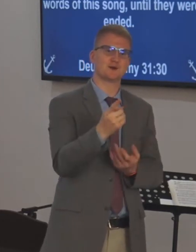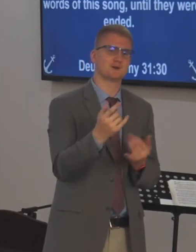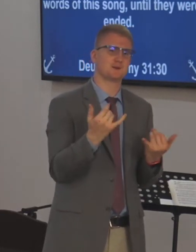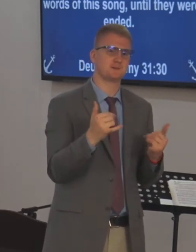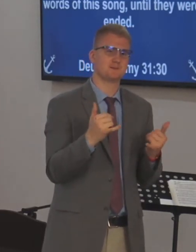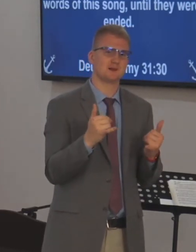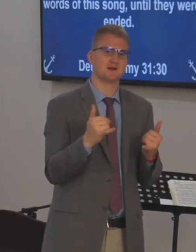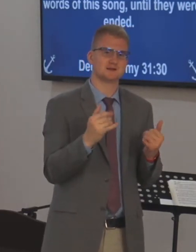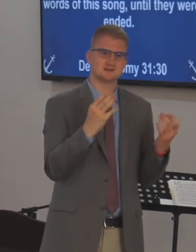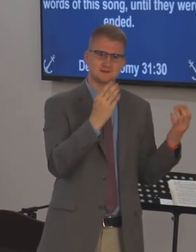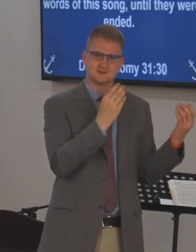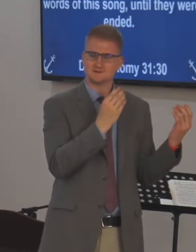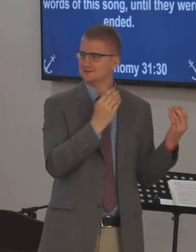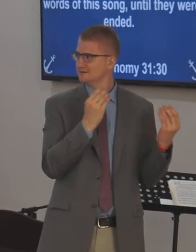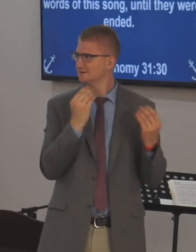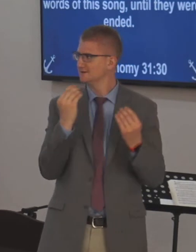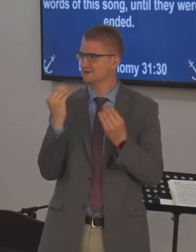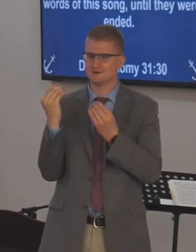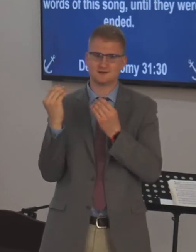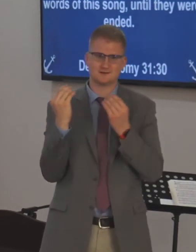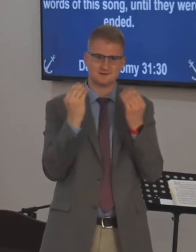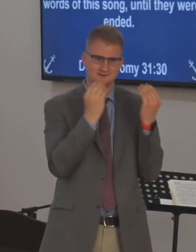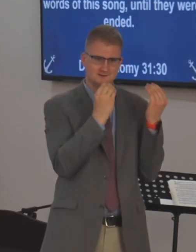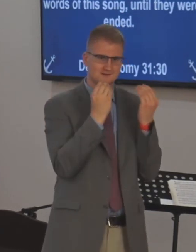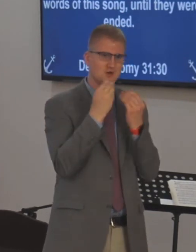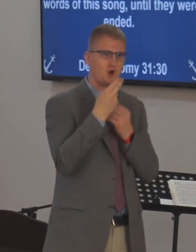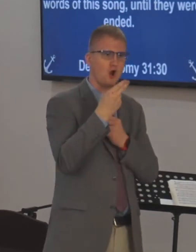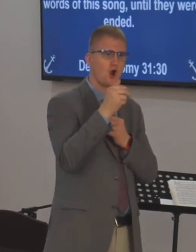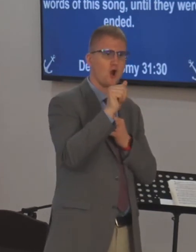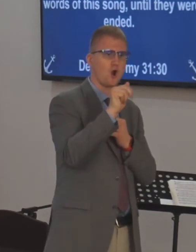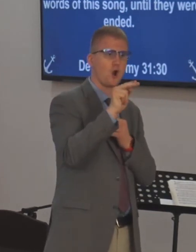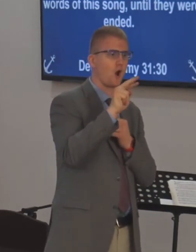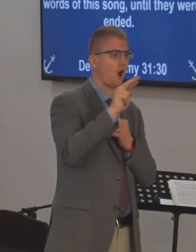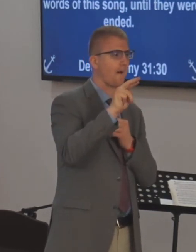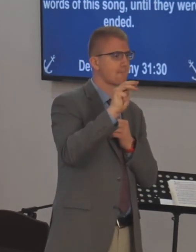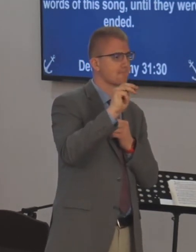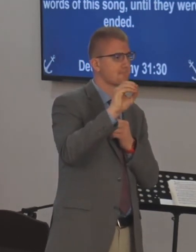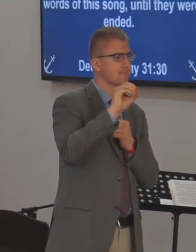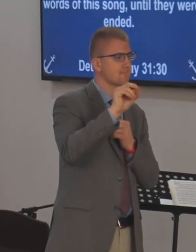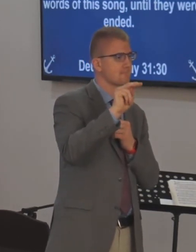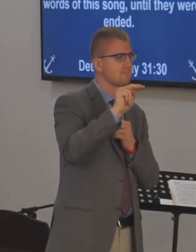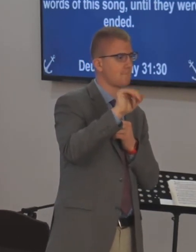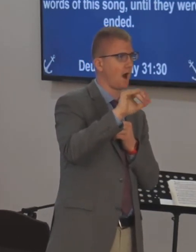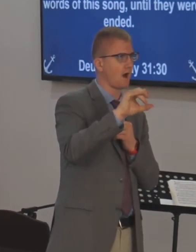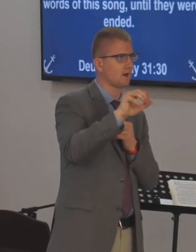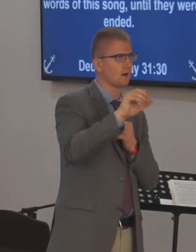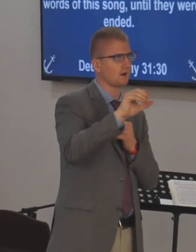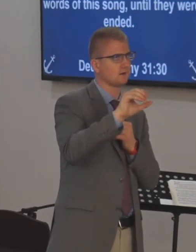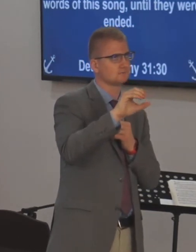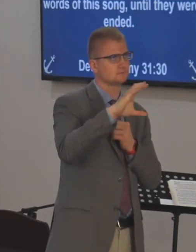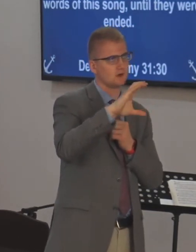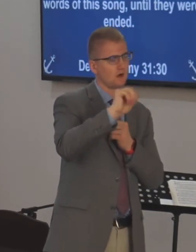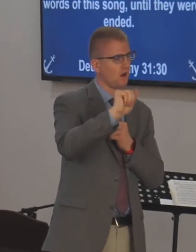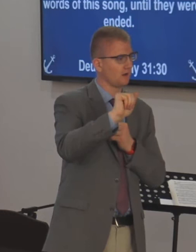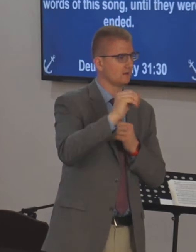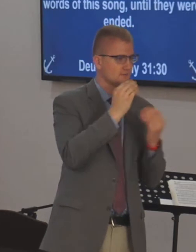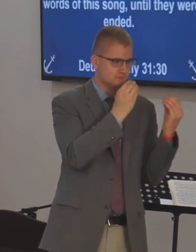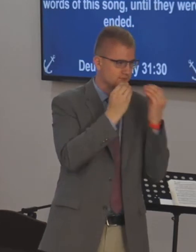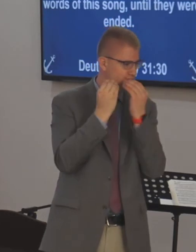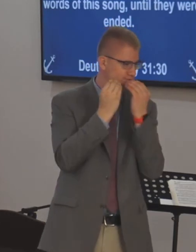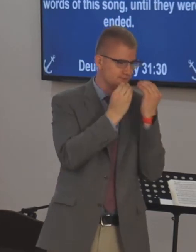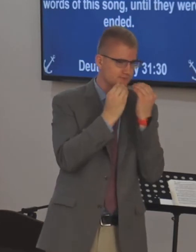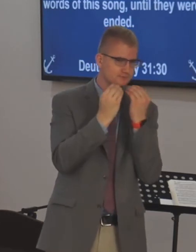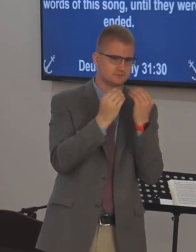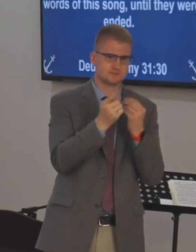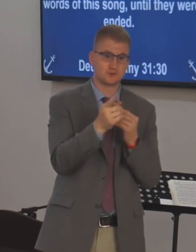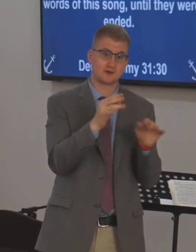know, what is that instrument called? Was that a harmonica? Oh, I should have known that. A harmonica. And